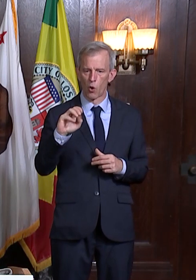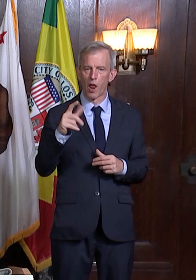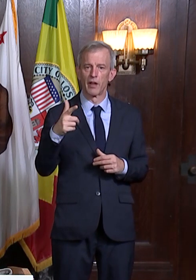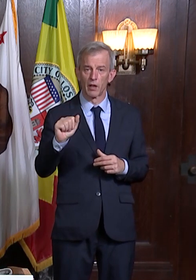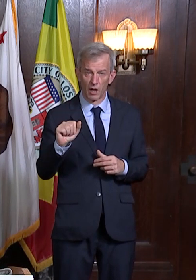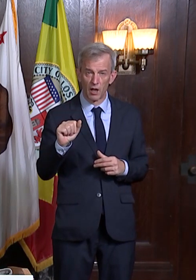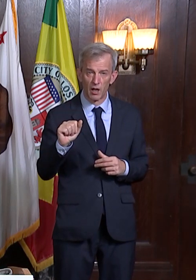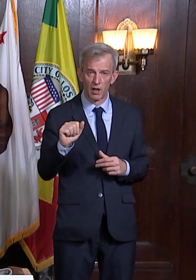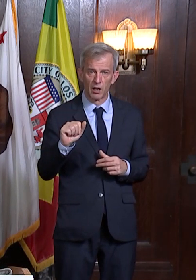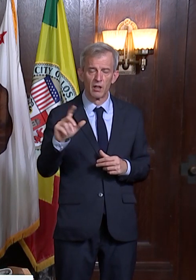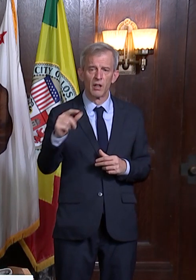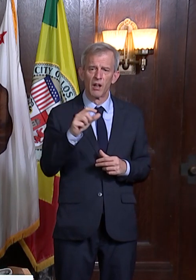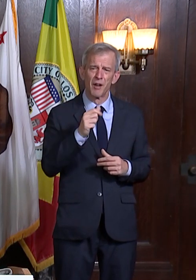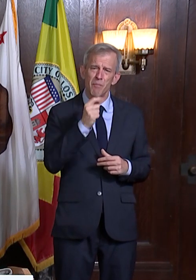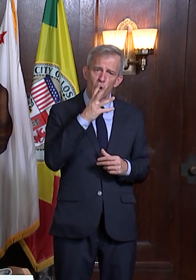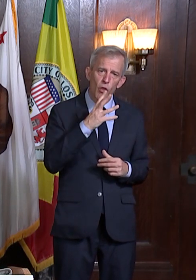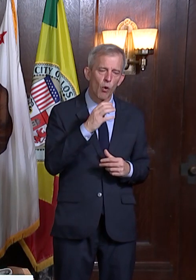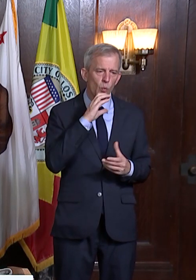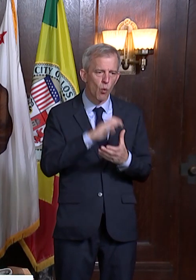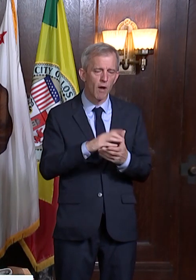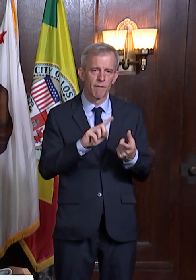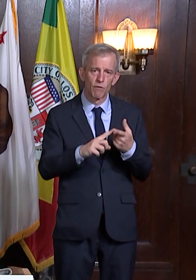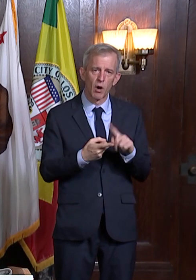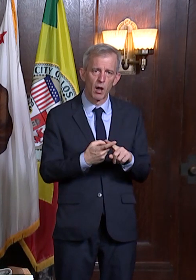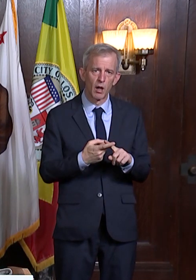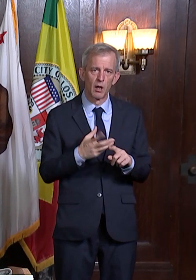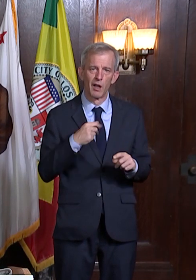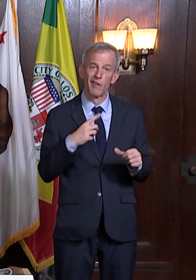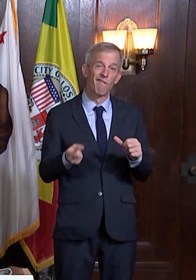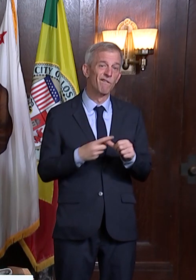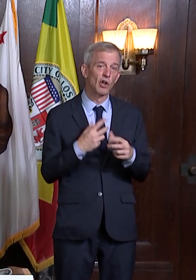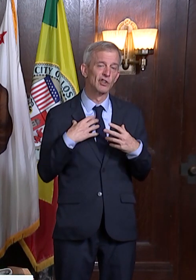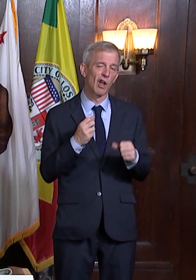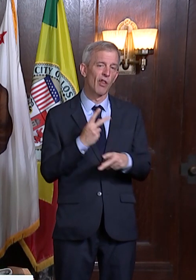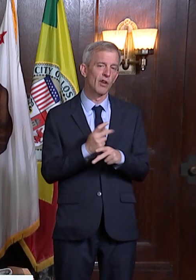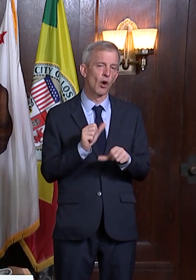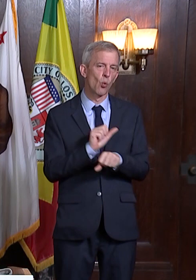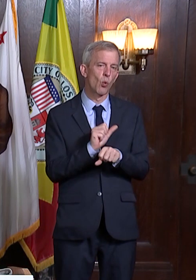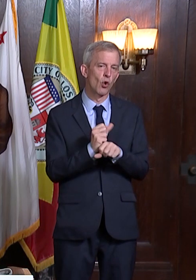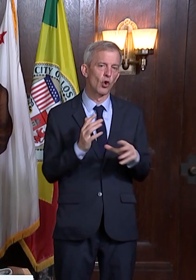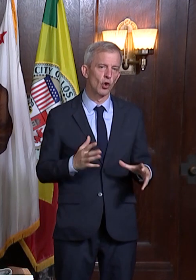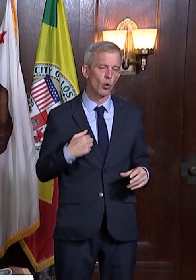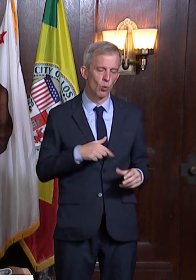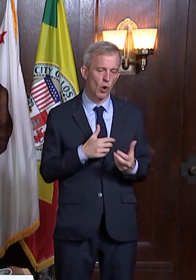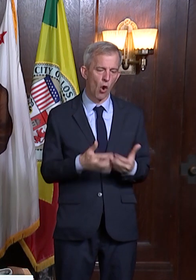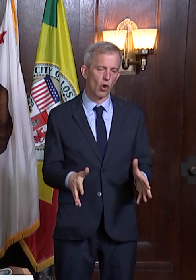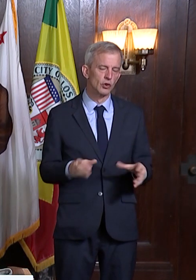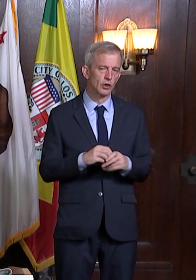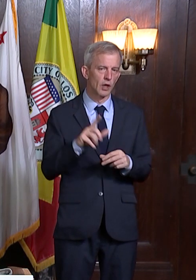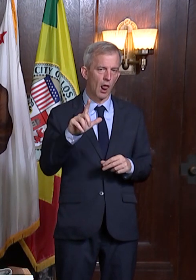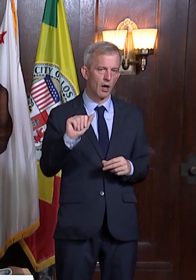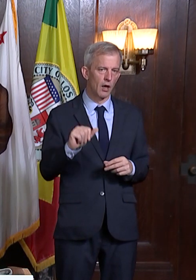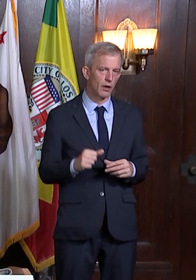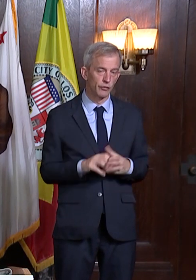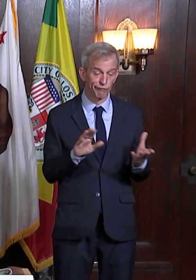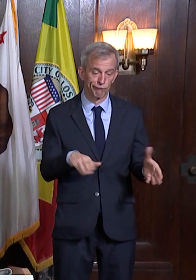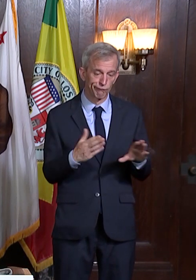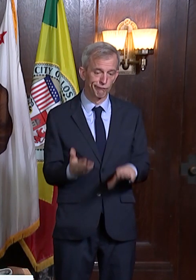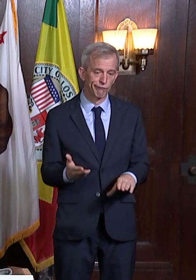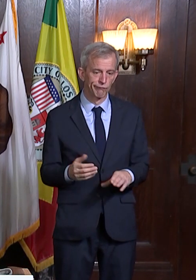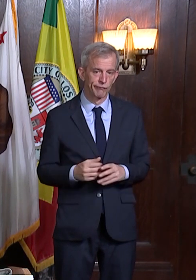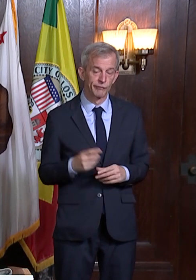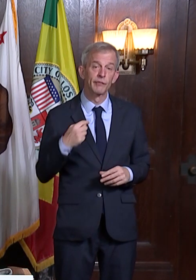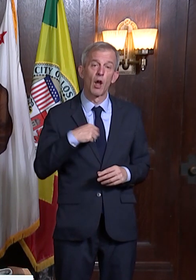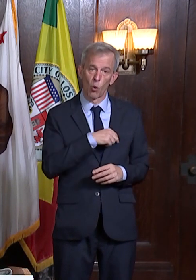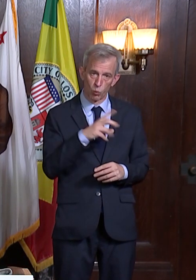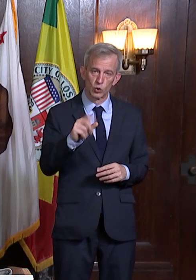was a wife, a friend, and the first healthcare worker we lost here in Los Angeles to COVID. Rosary, we